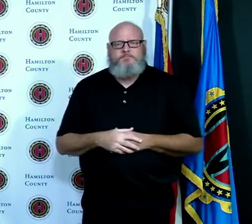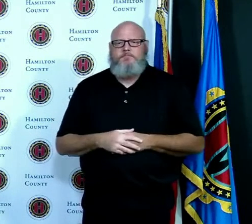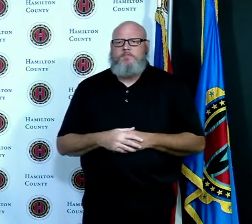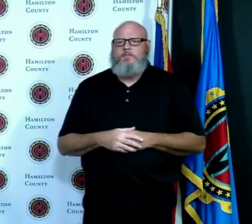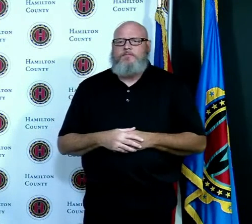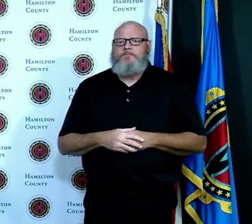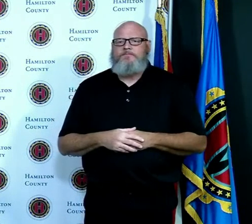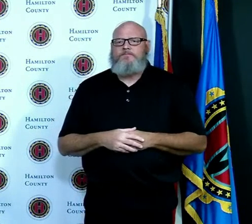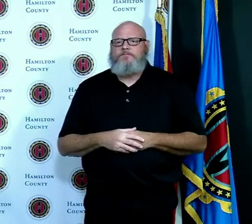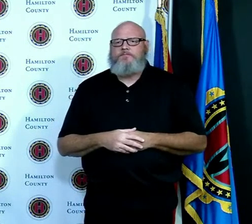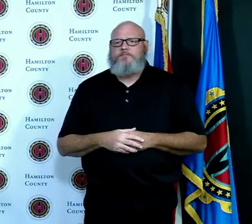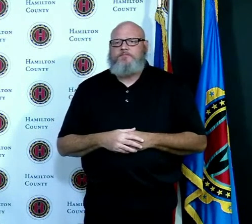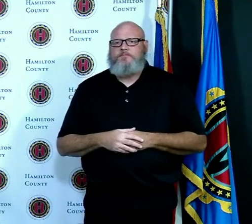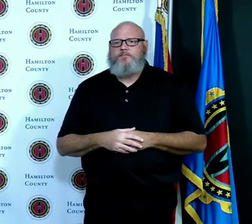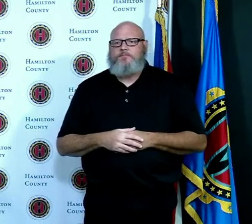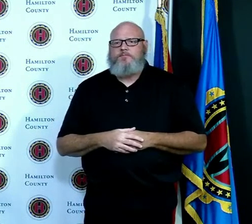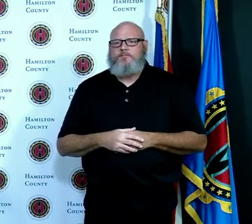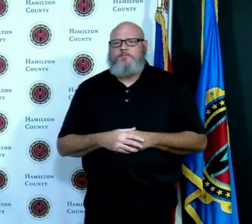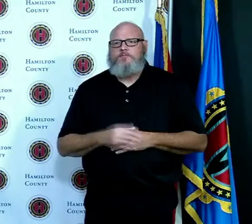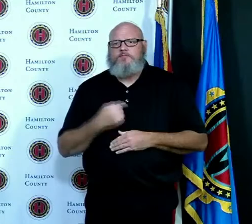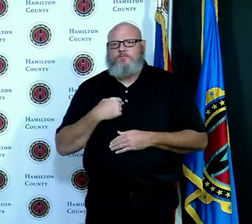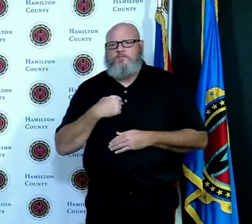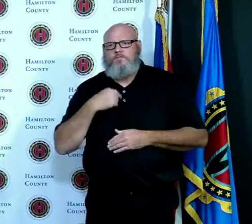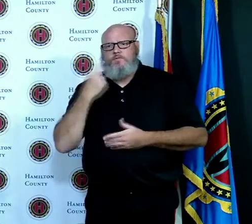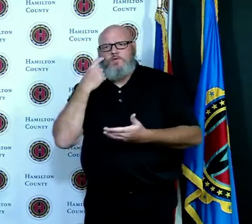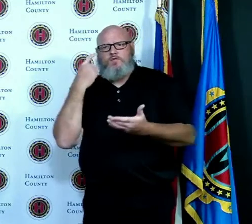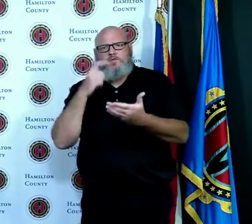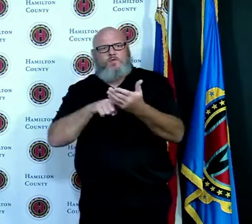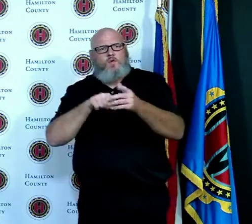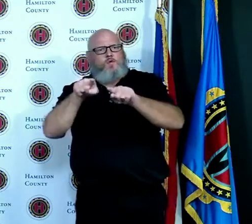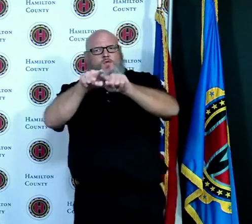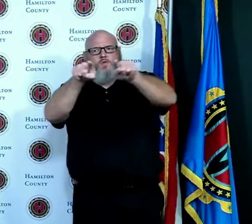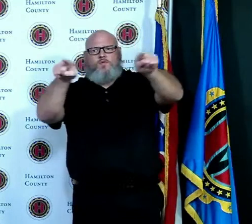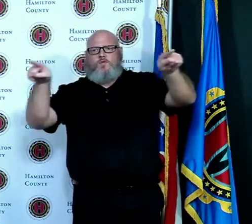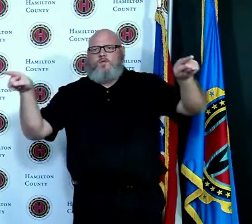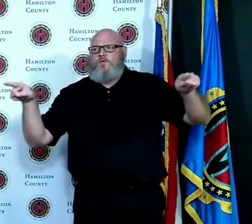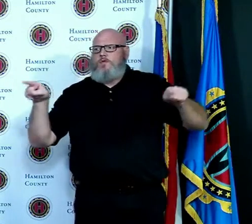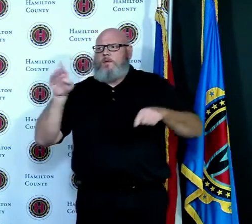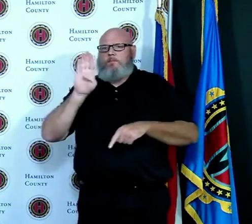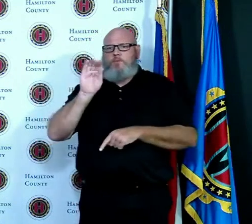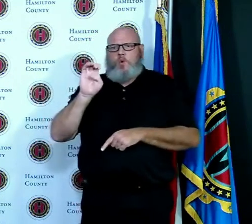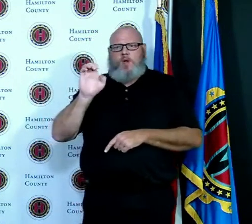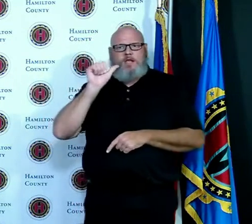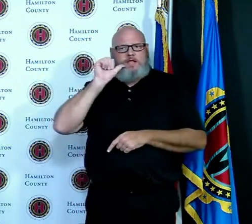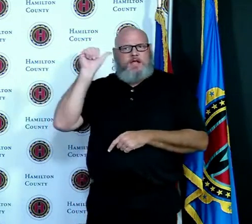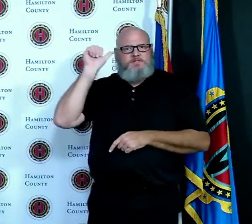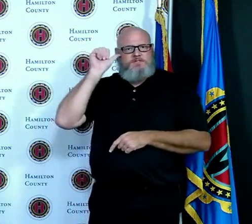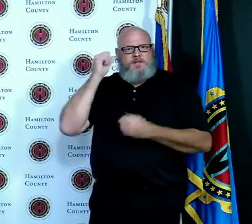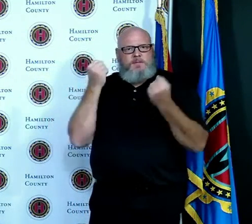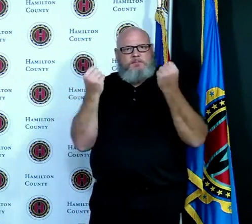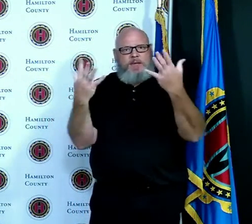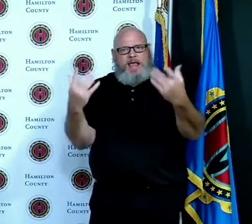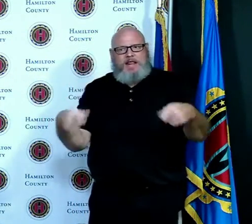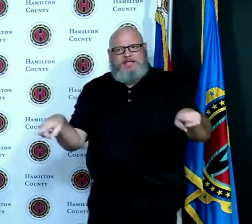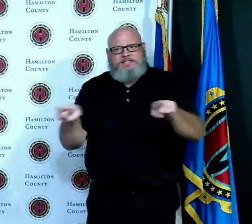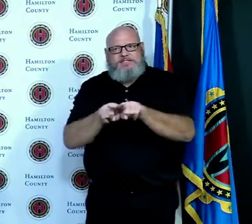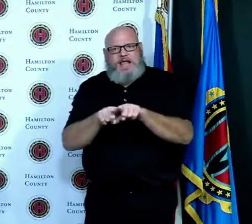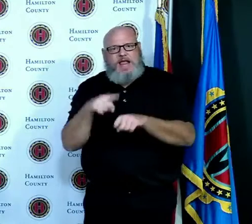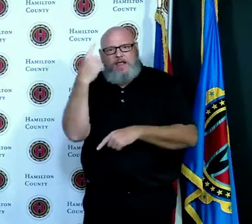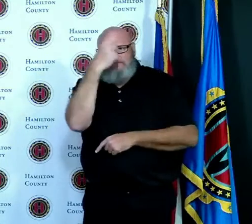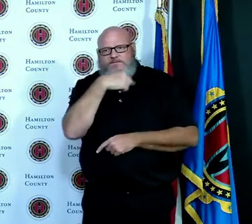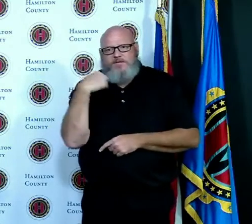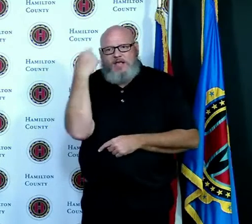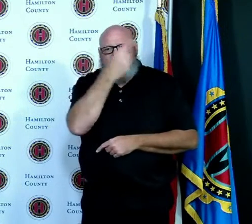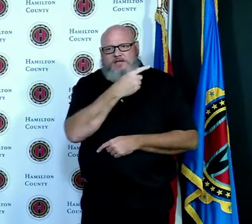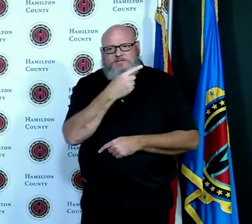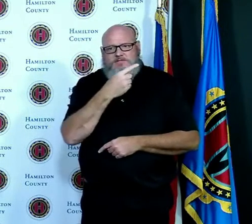their own safety, and younger people stepped up into those roles. And it was really, I thought it was really heartwarming and